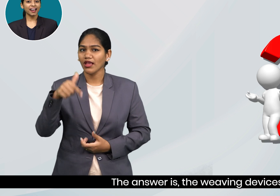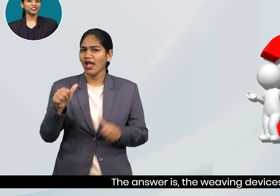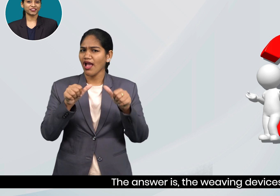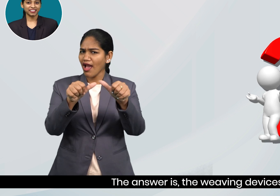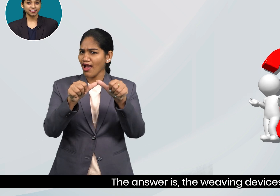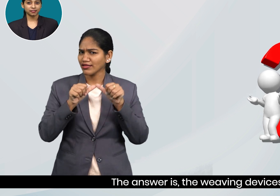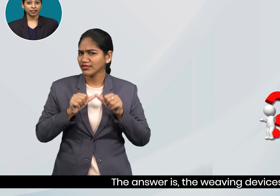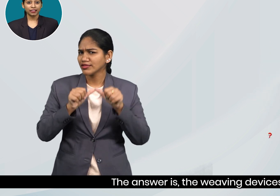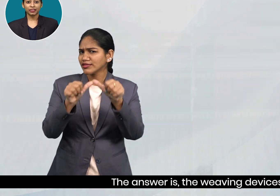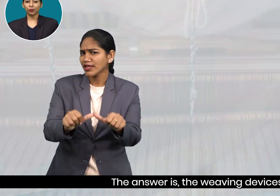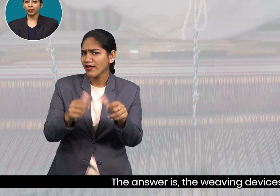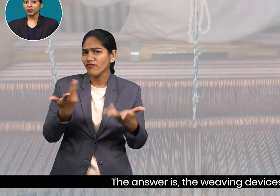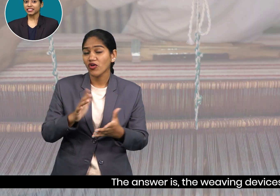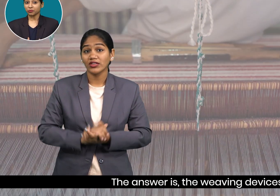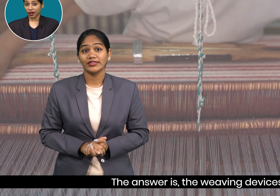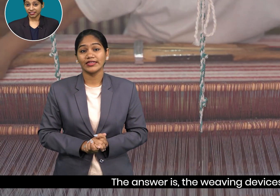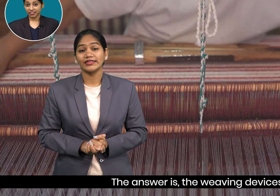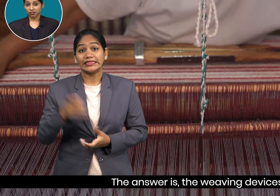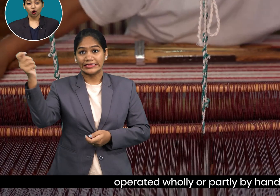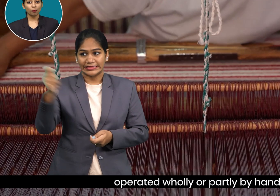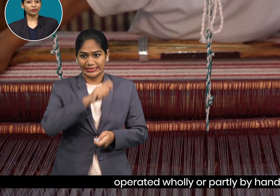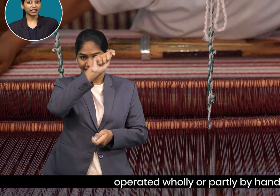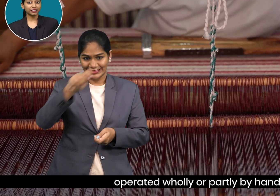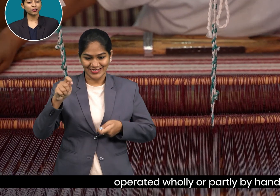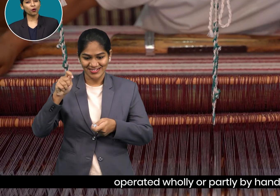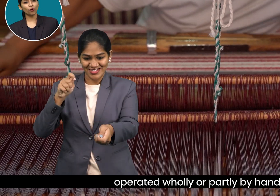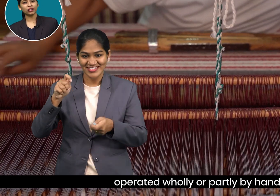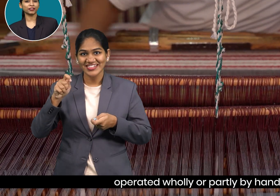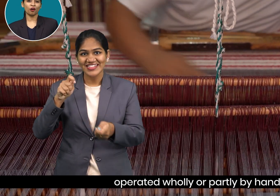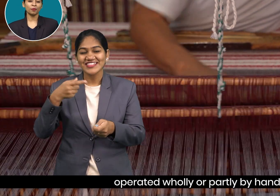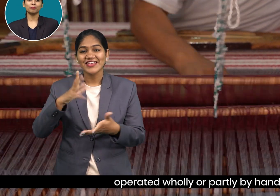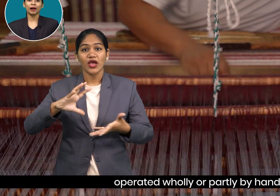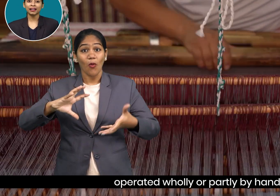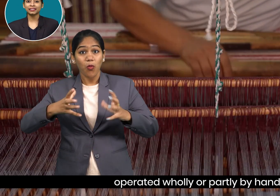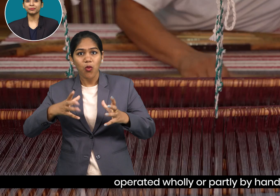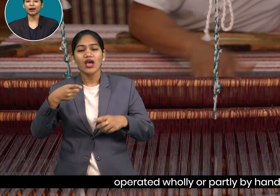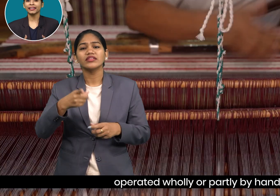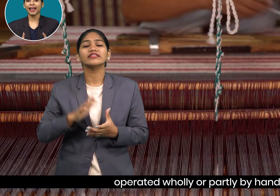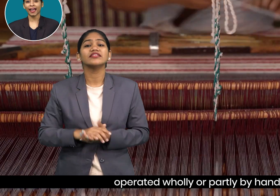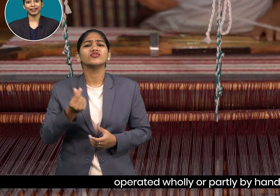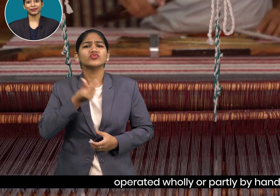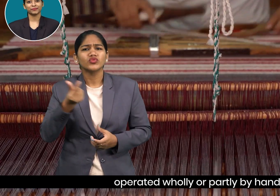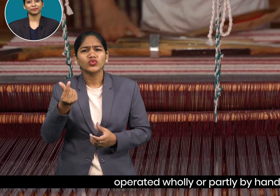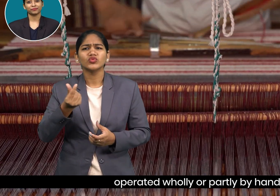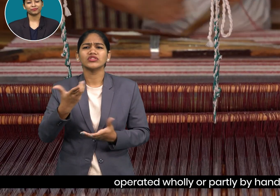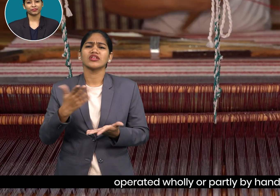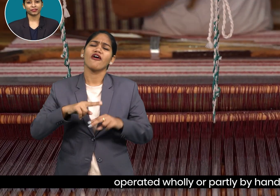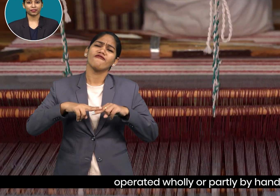The answer is the weaving devices operated wholly or partly by hand